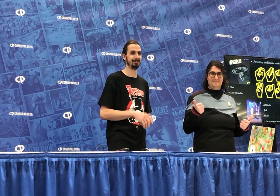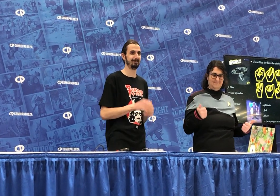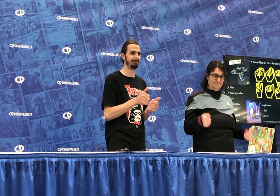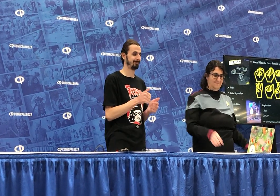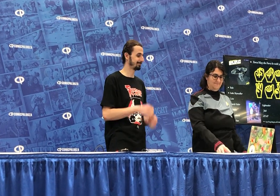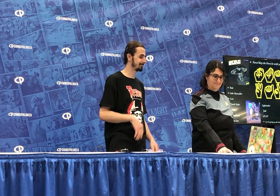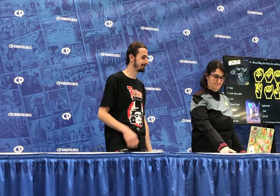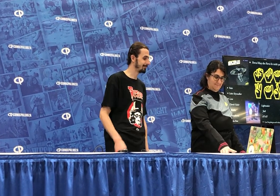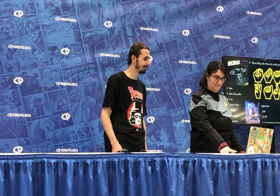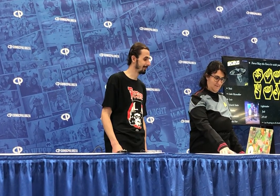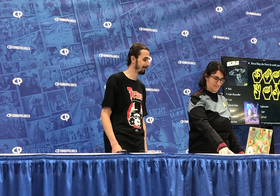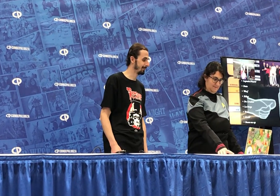Okay.